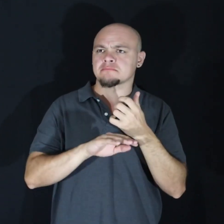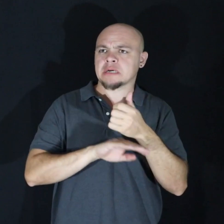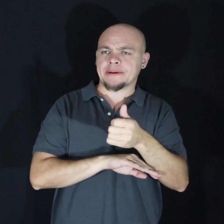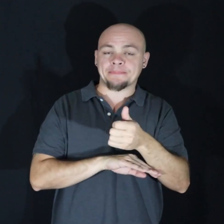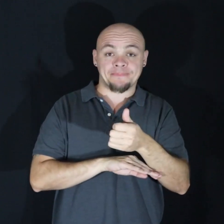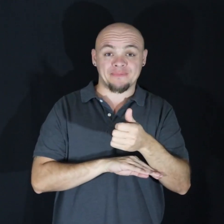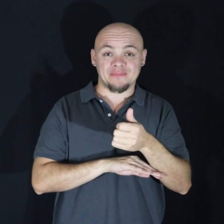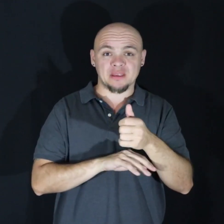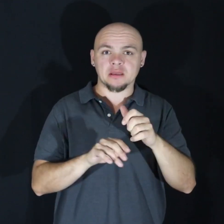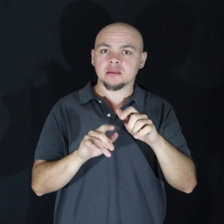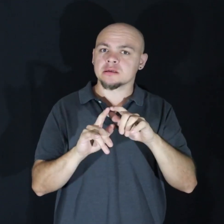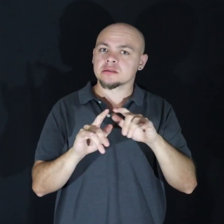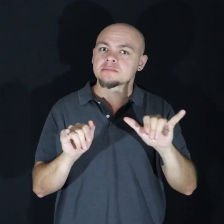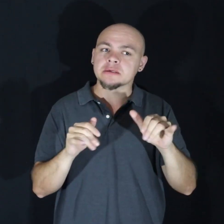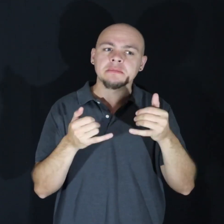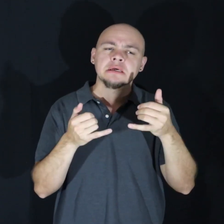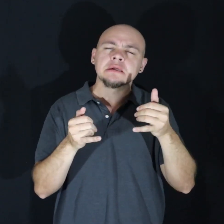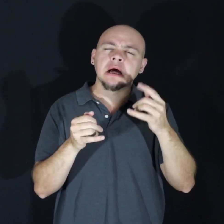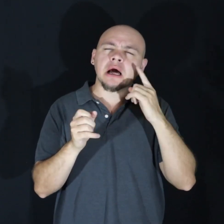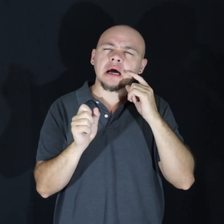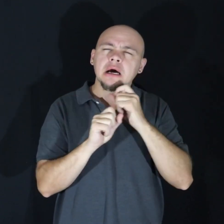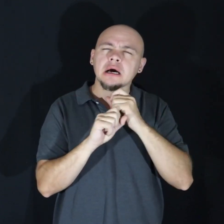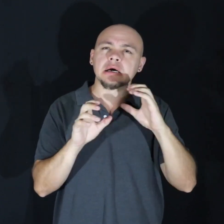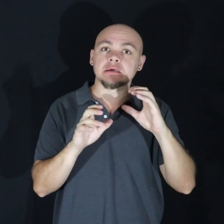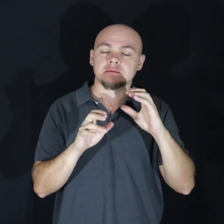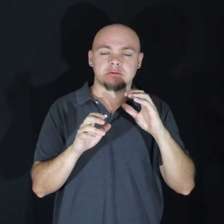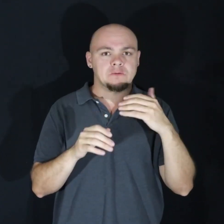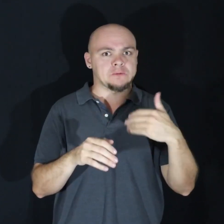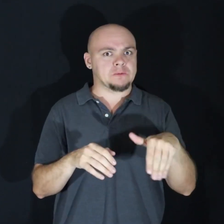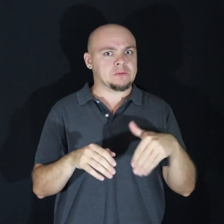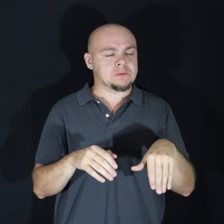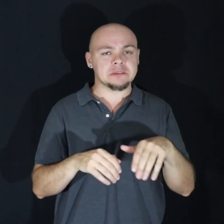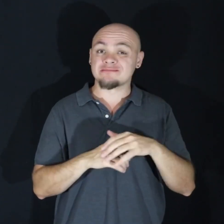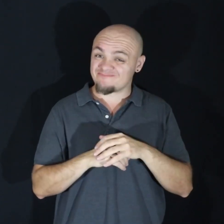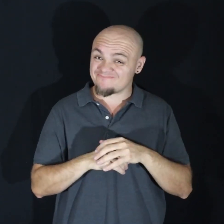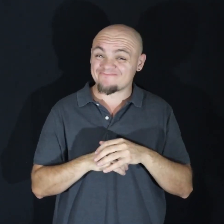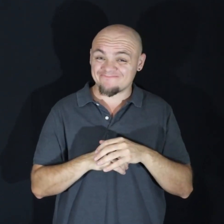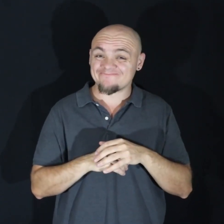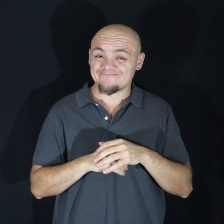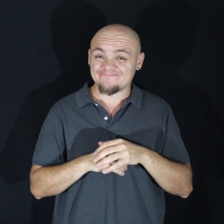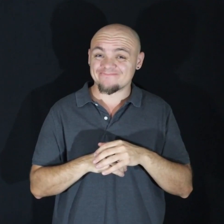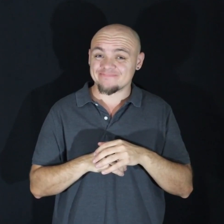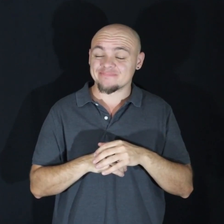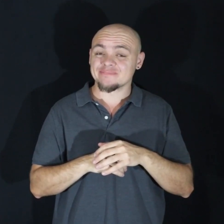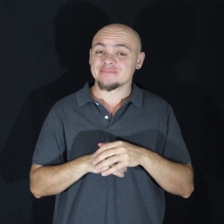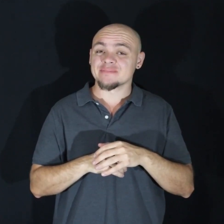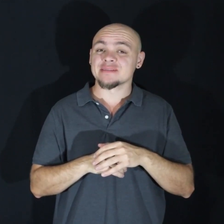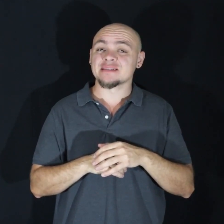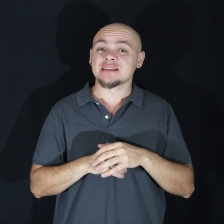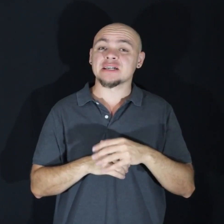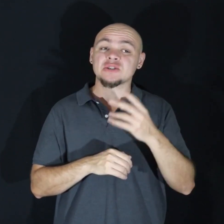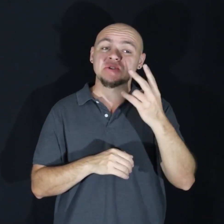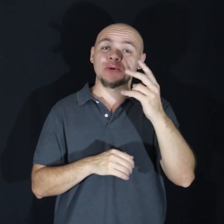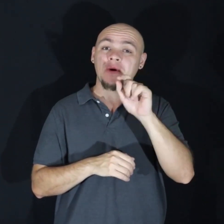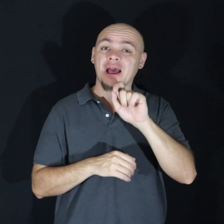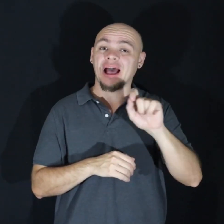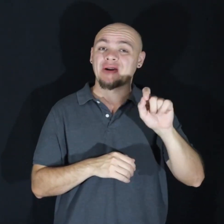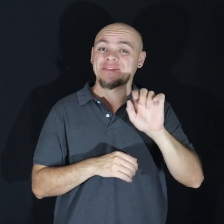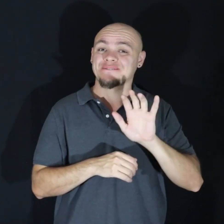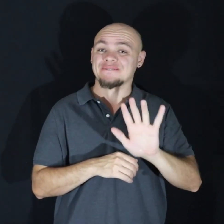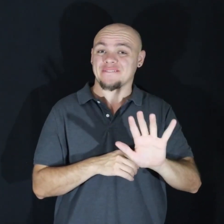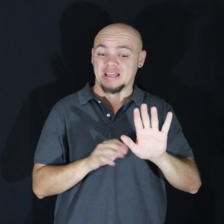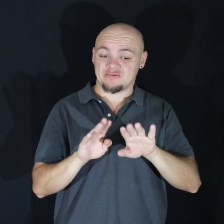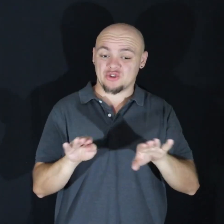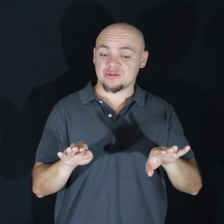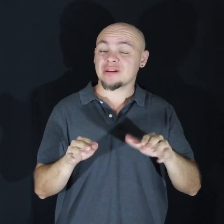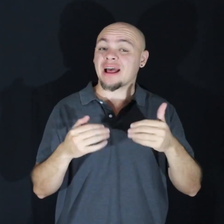peak of your joy while playing along. Eye-opening, isn't it? Nearly 2 of every 5 children in America are growing